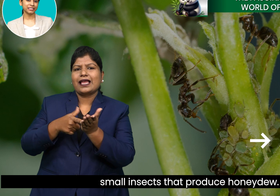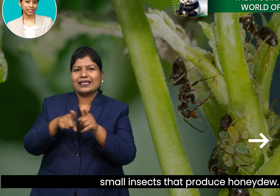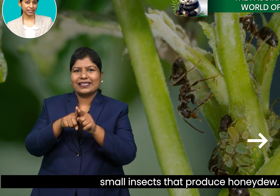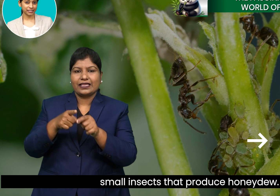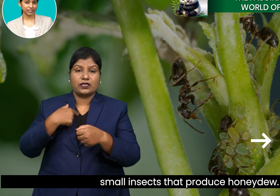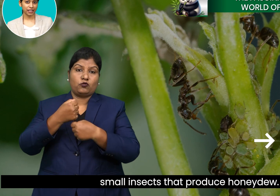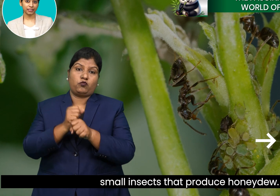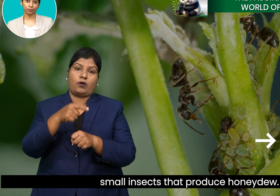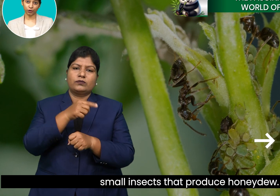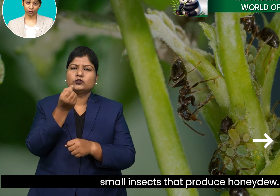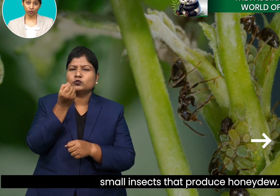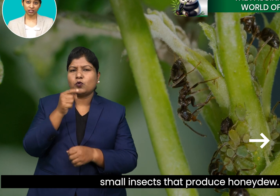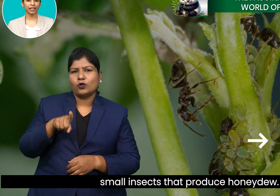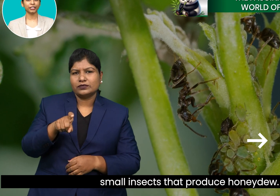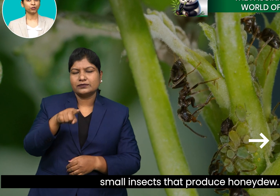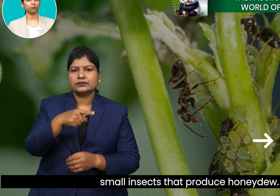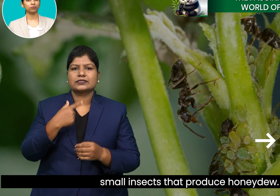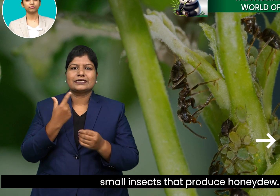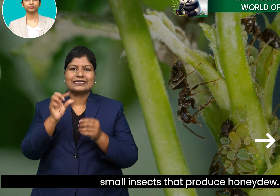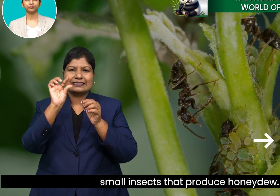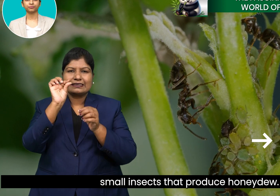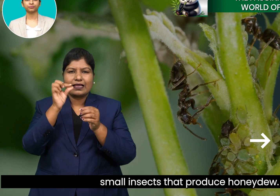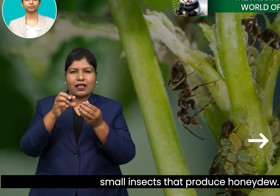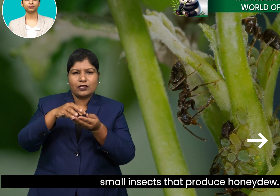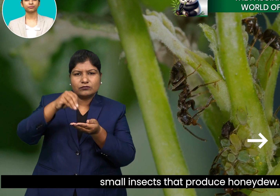small insects that produce honeydew.